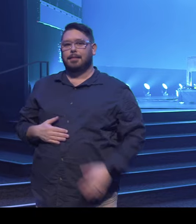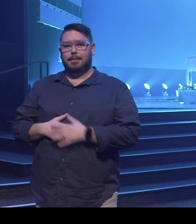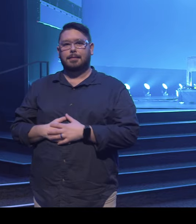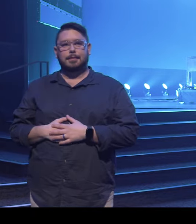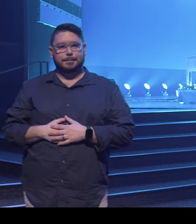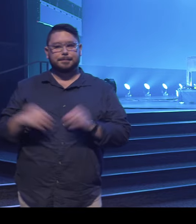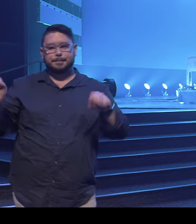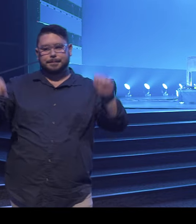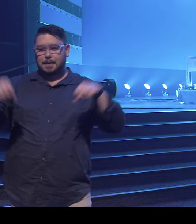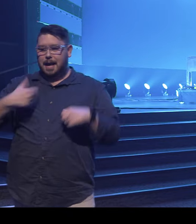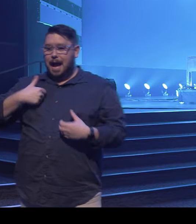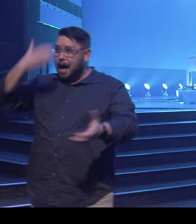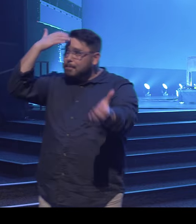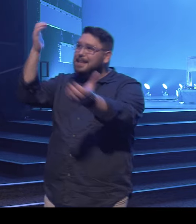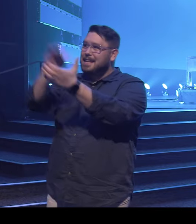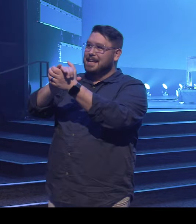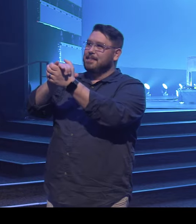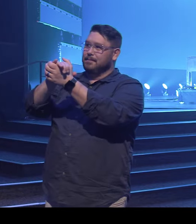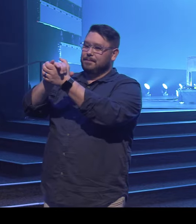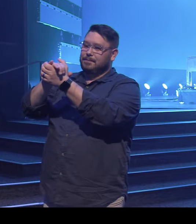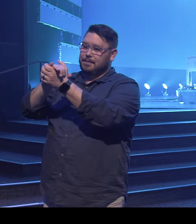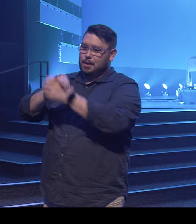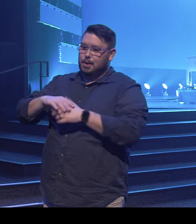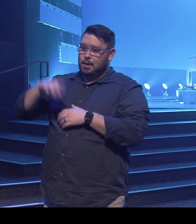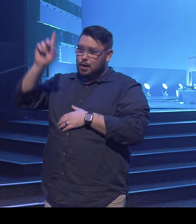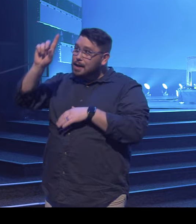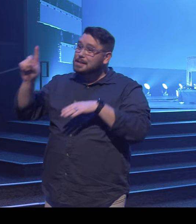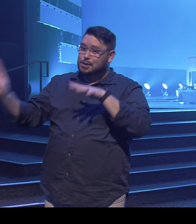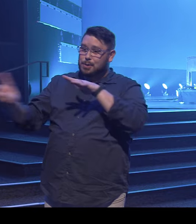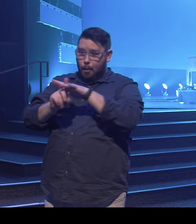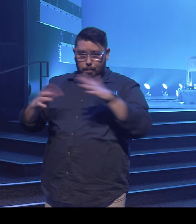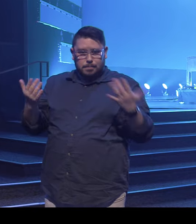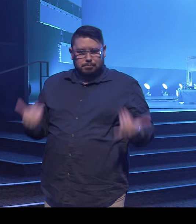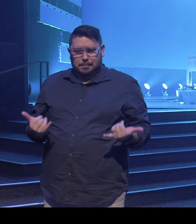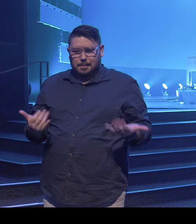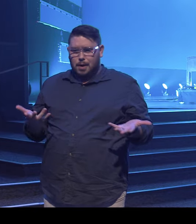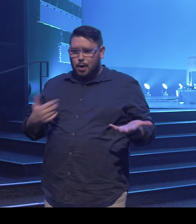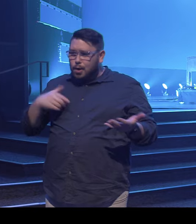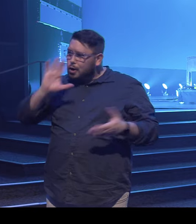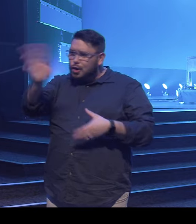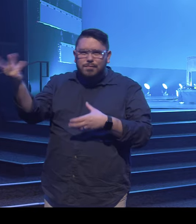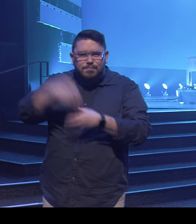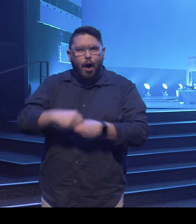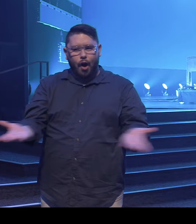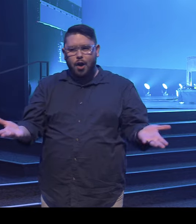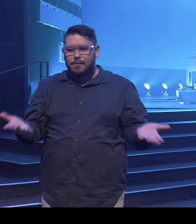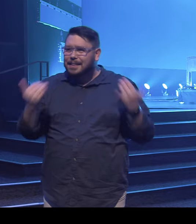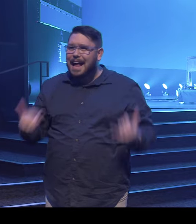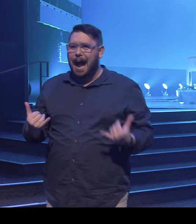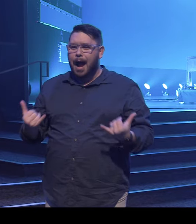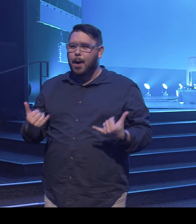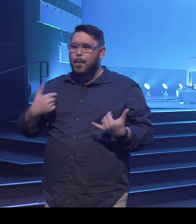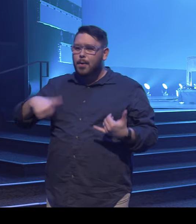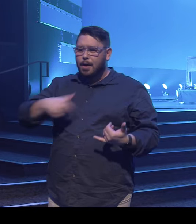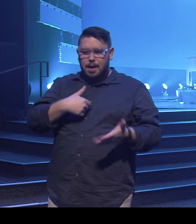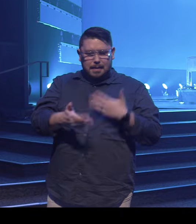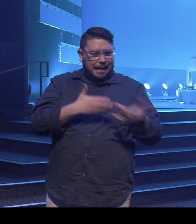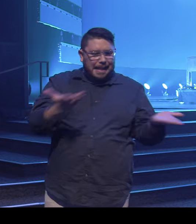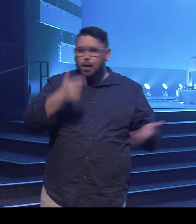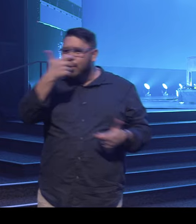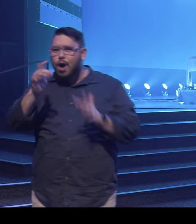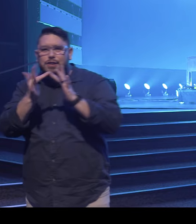And I believe that by you being here today and by you participating online today,